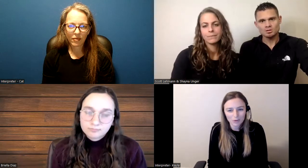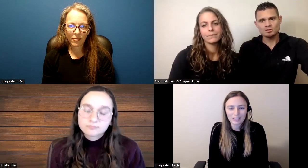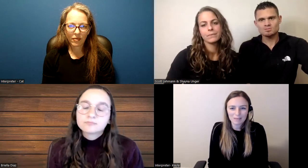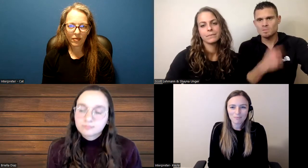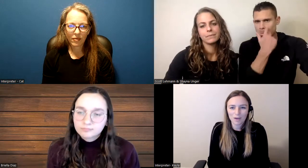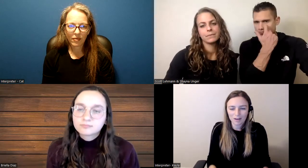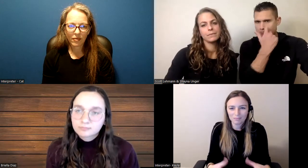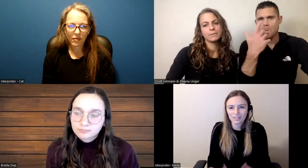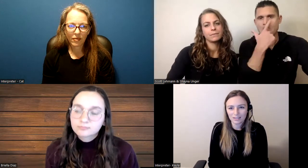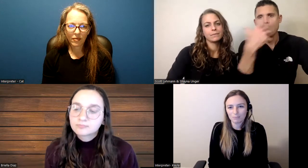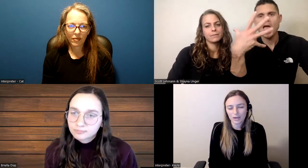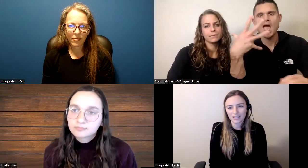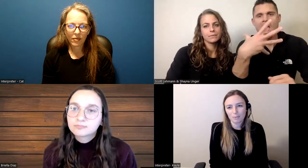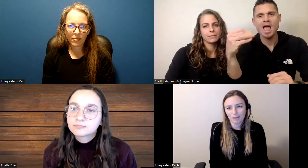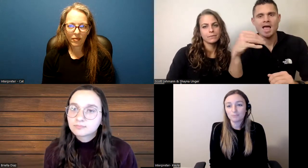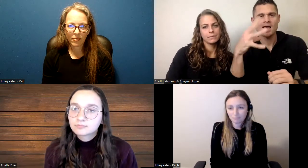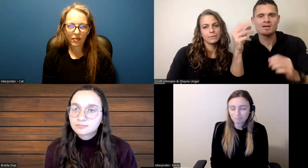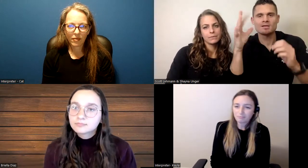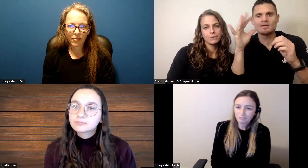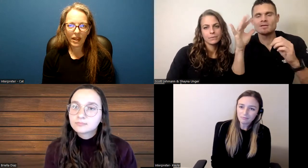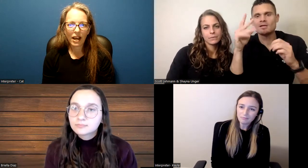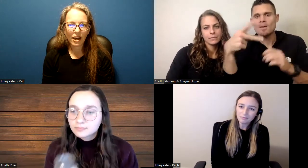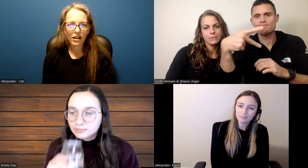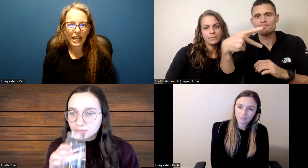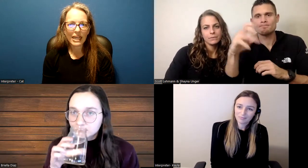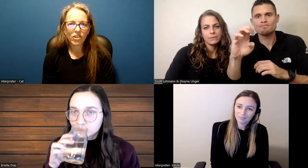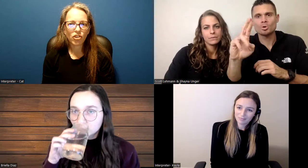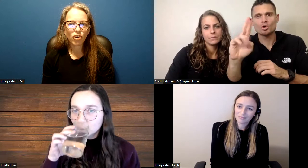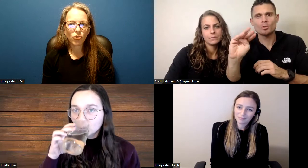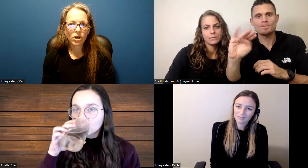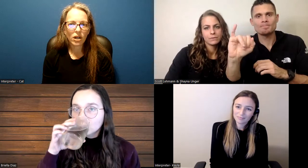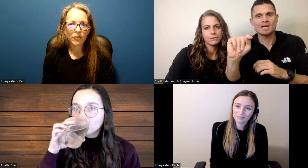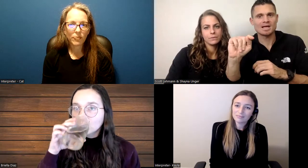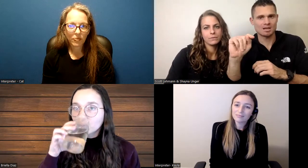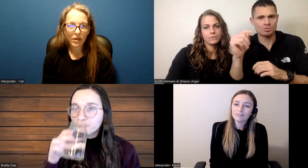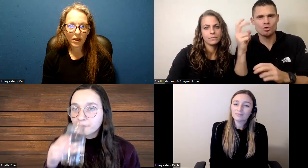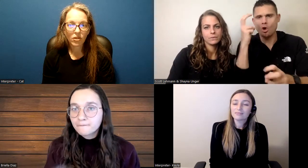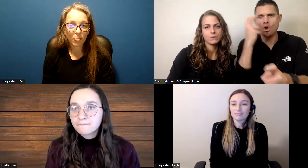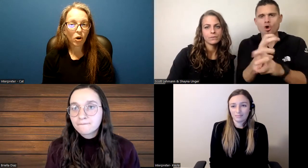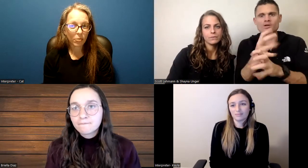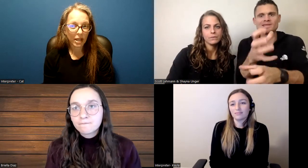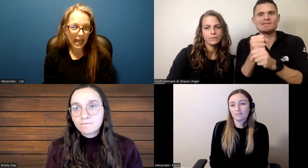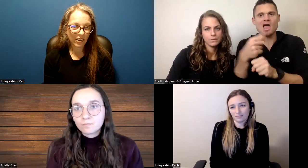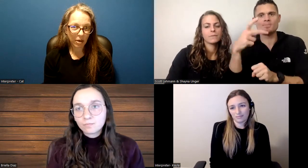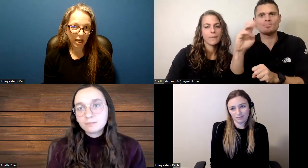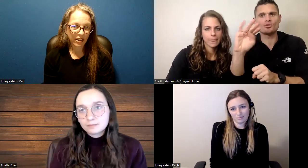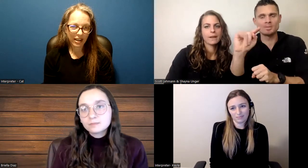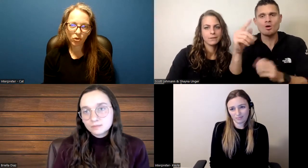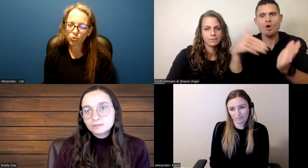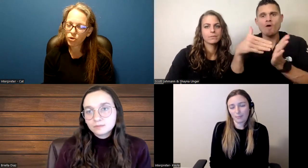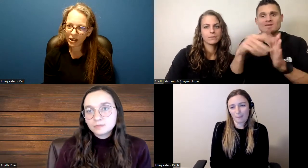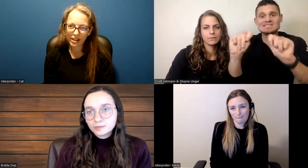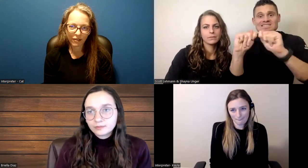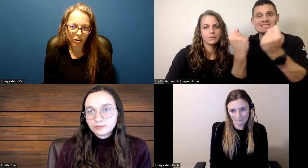full supported team to bring us up the mountain. Yeah. And to the permit aspect,